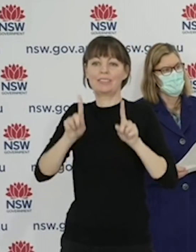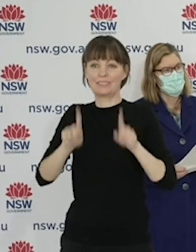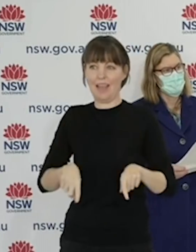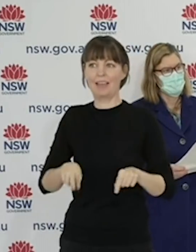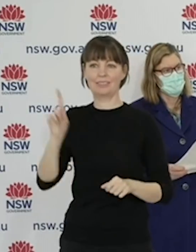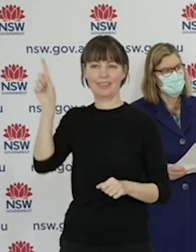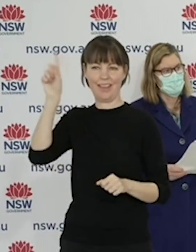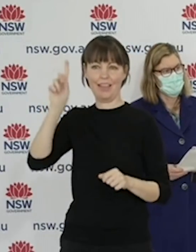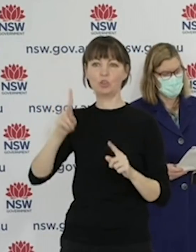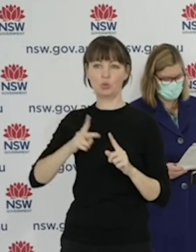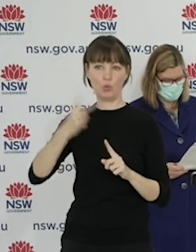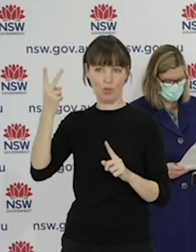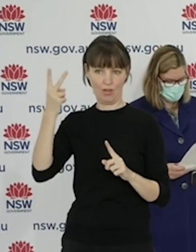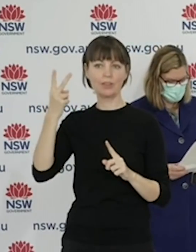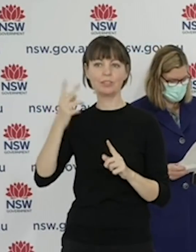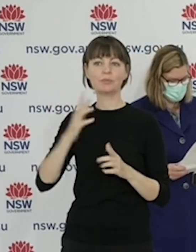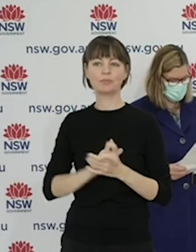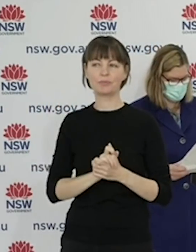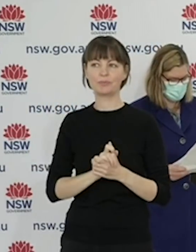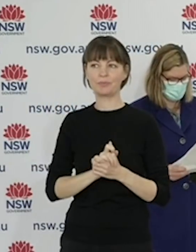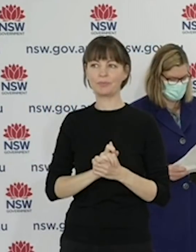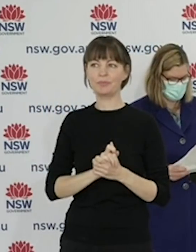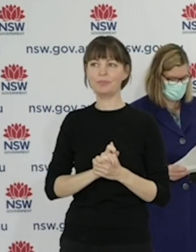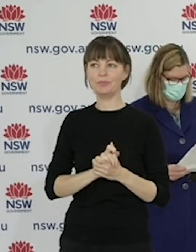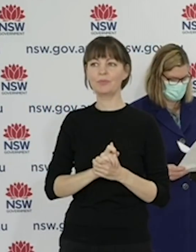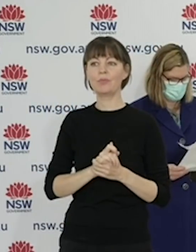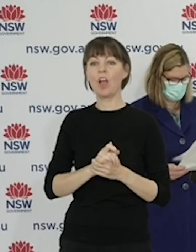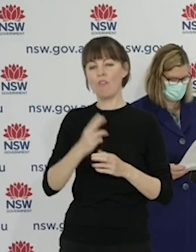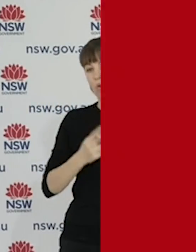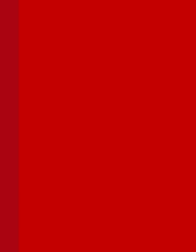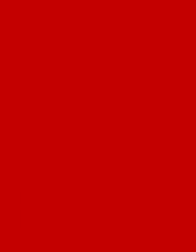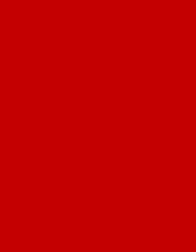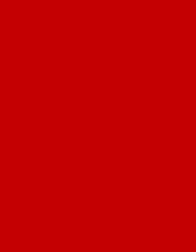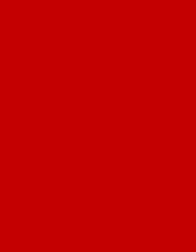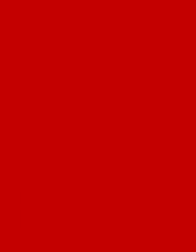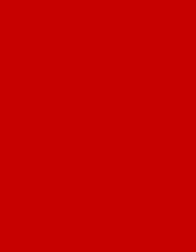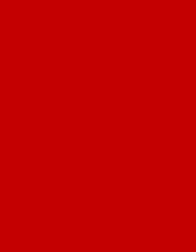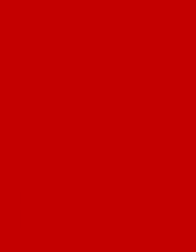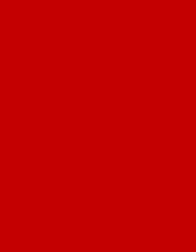various organisations have already been advised of that, and that will occur from 1pm today.